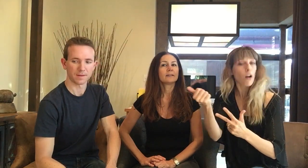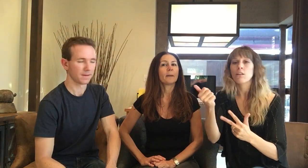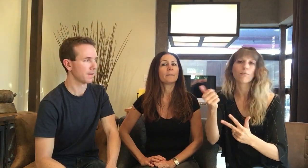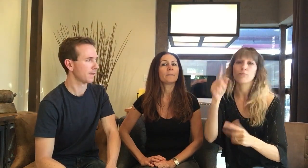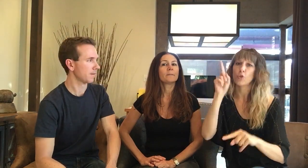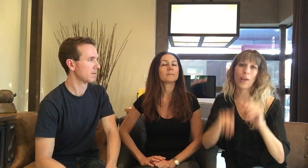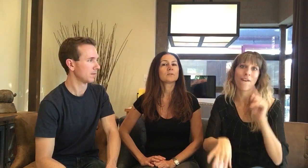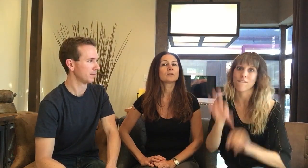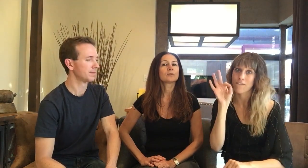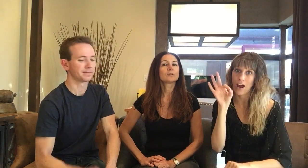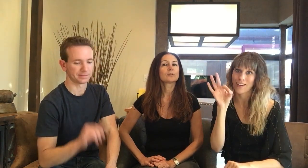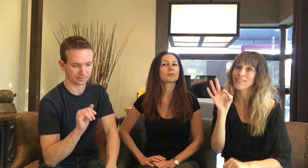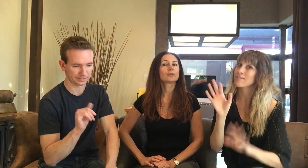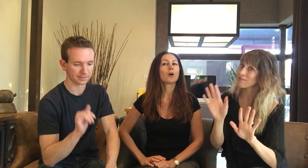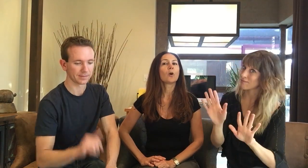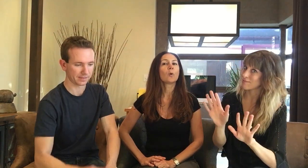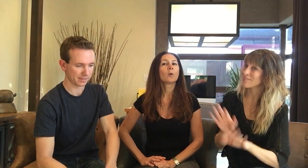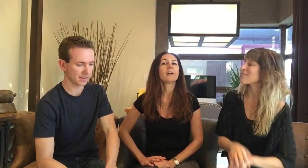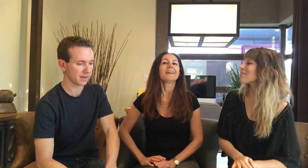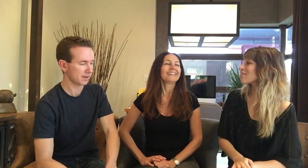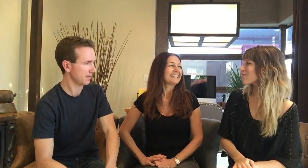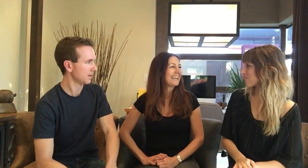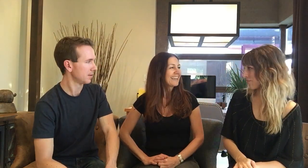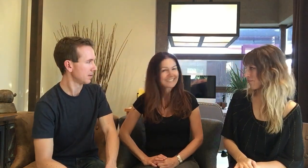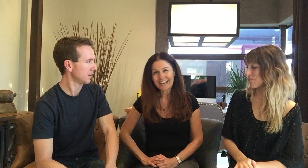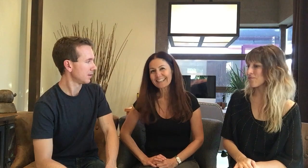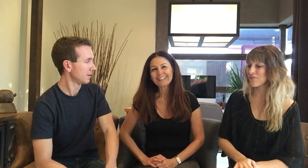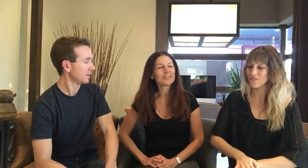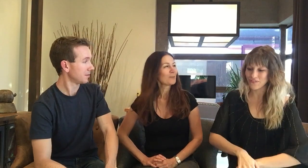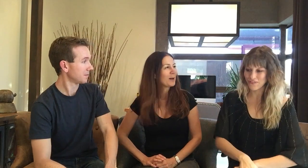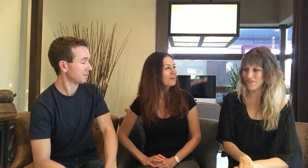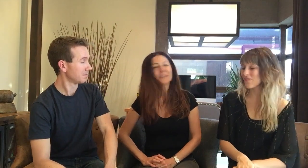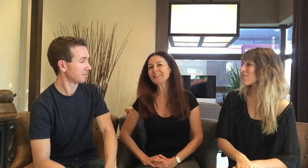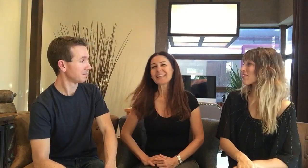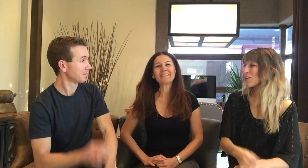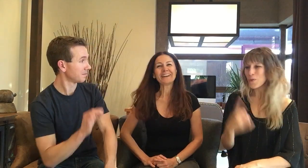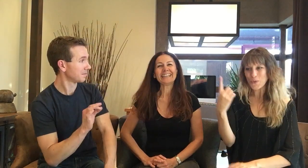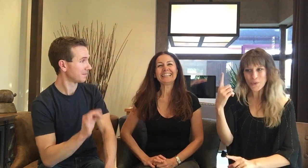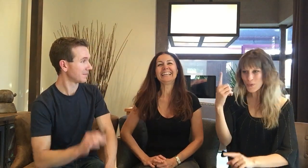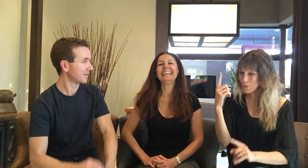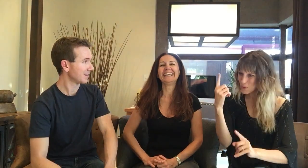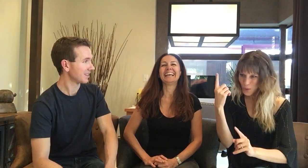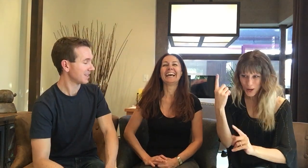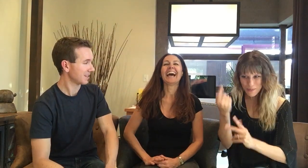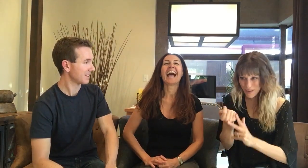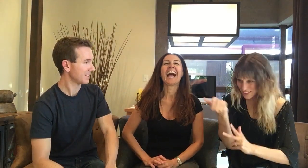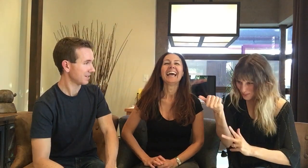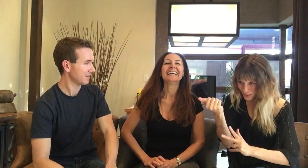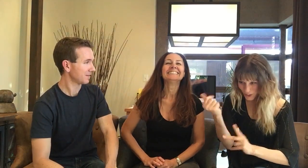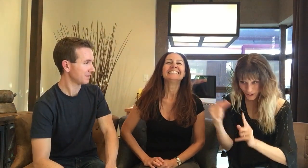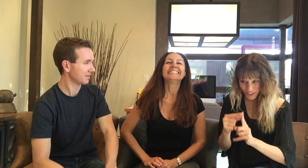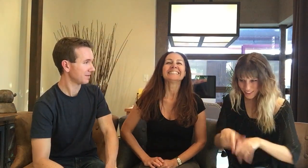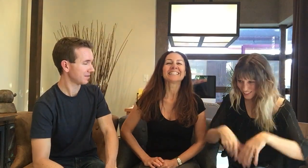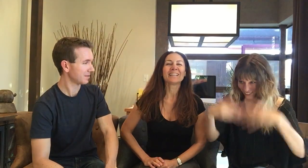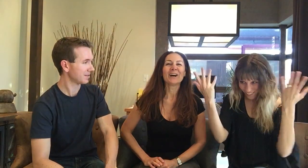Yeah. So, yeah, exactly. If it's one word, you can't find it. One missing word.